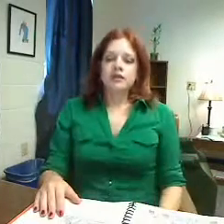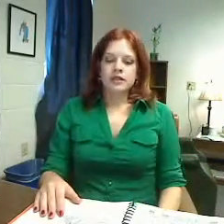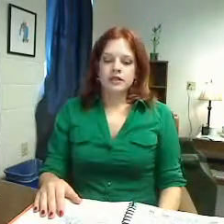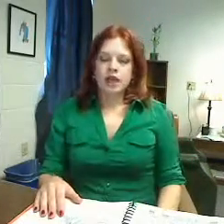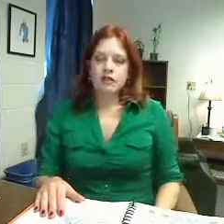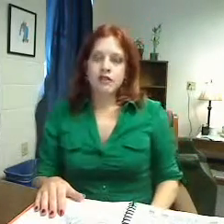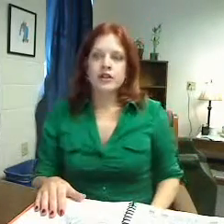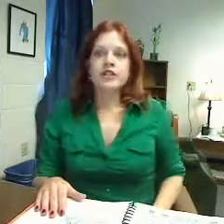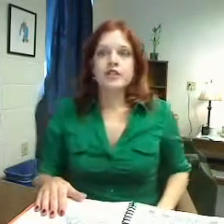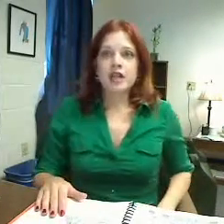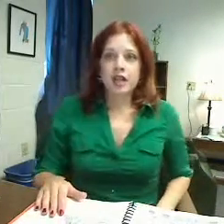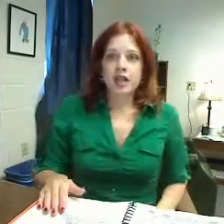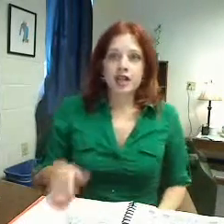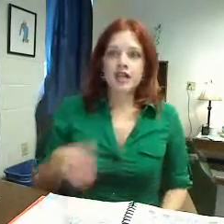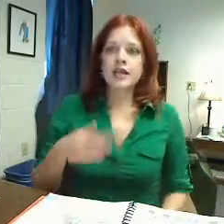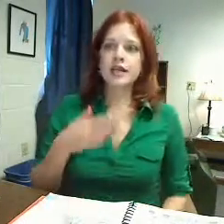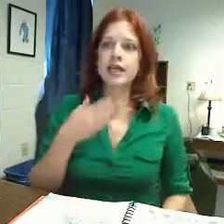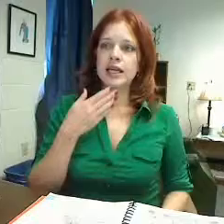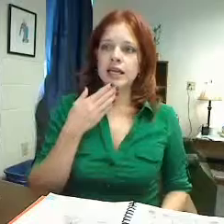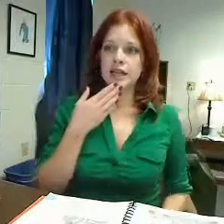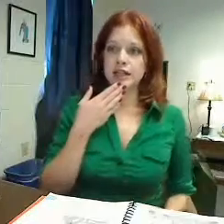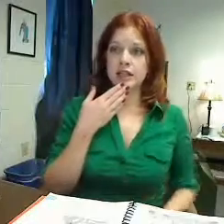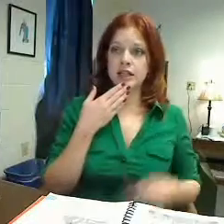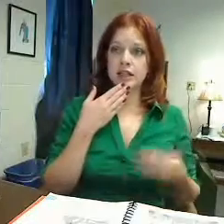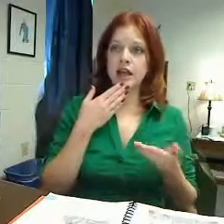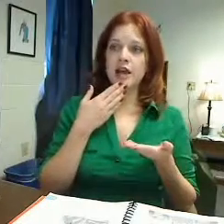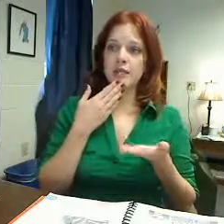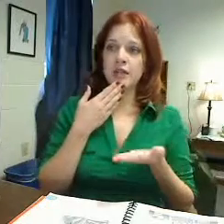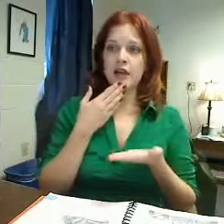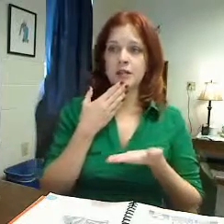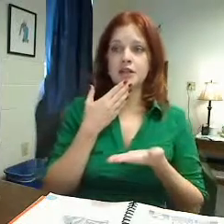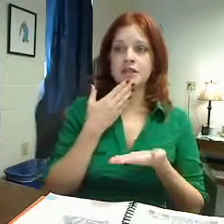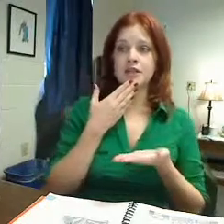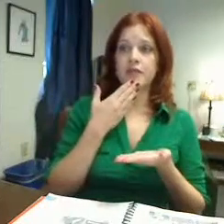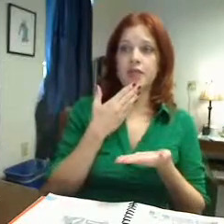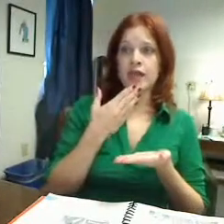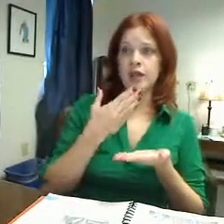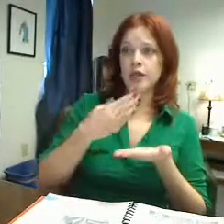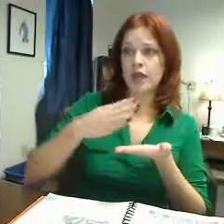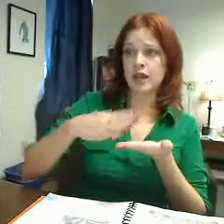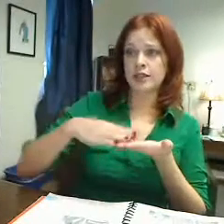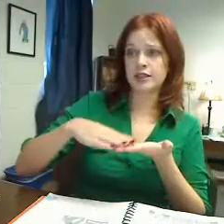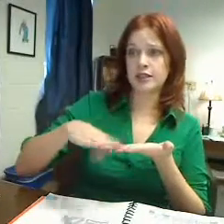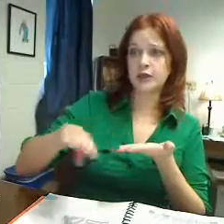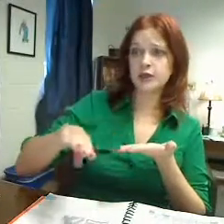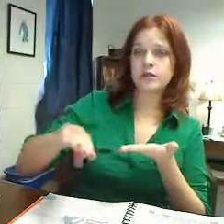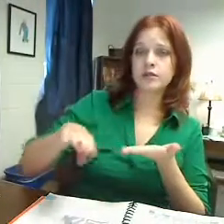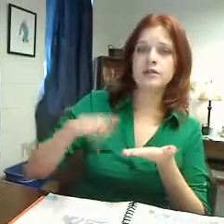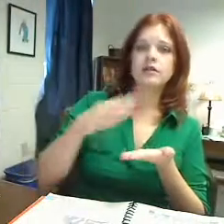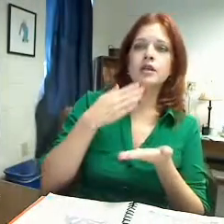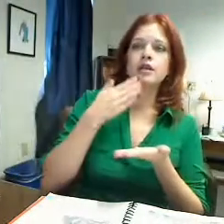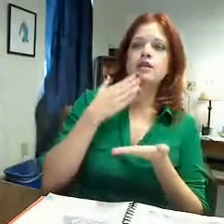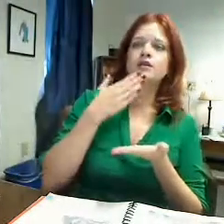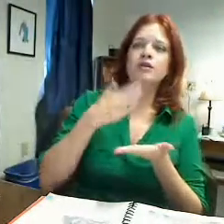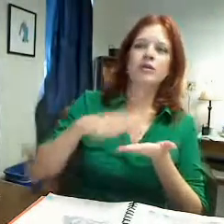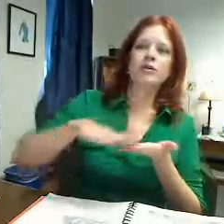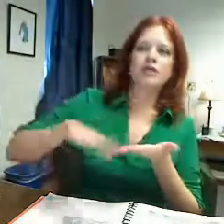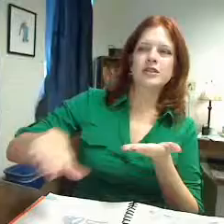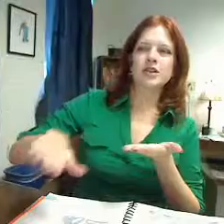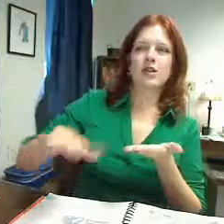The sign for decline, it's going to kind of be a combination of thank you and excuse. So to